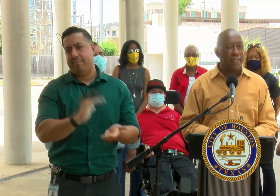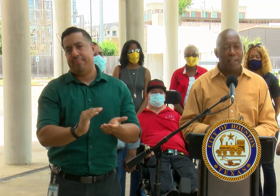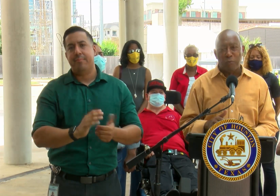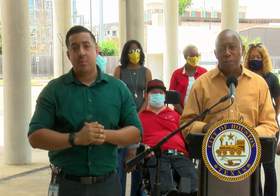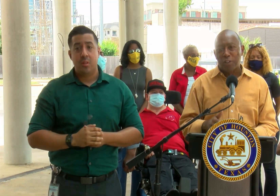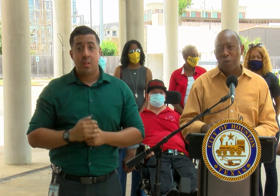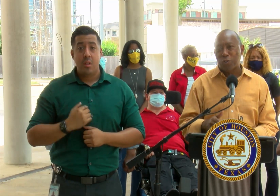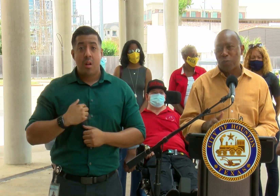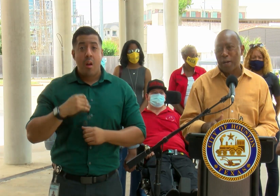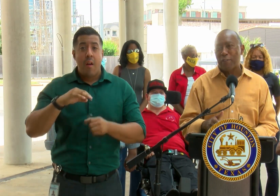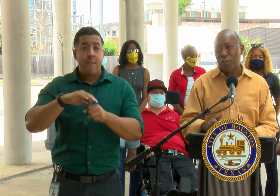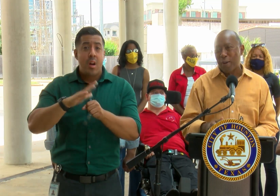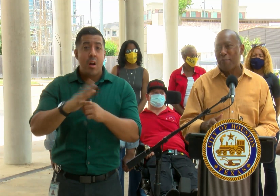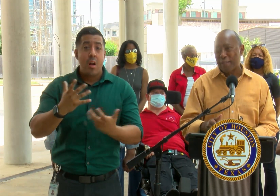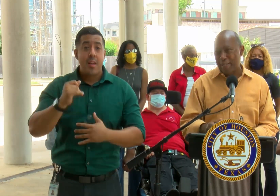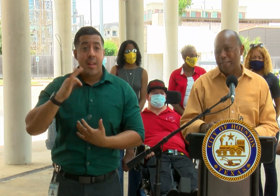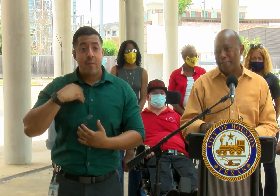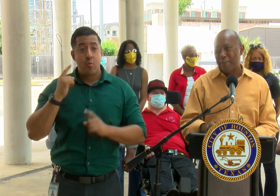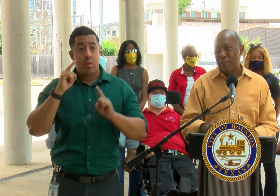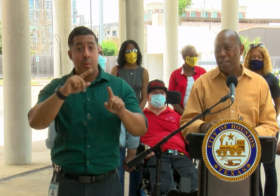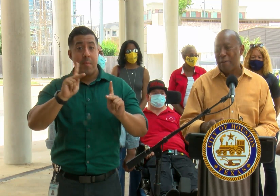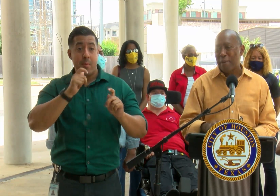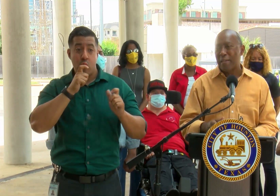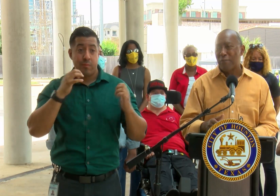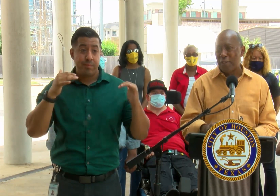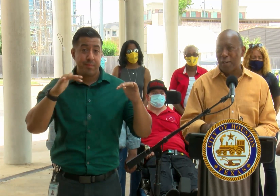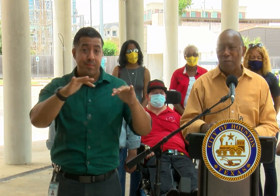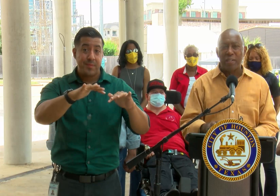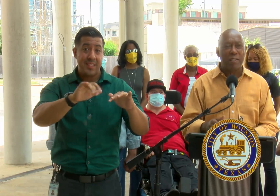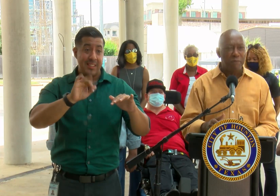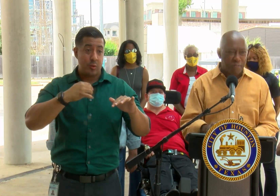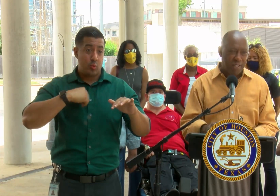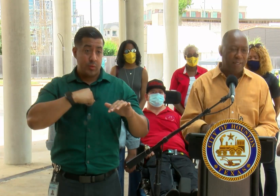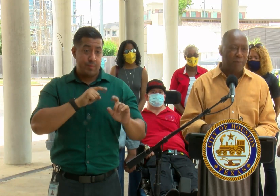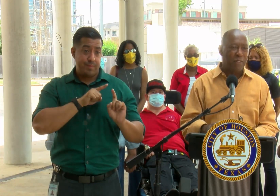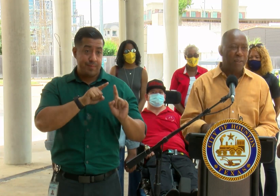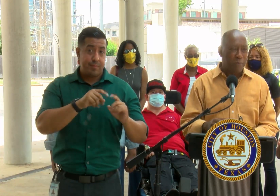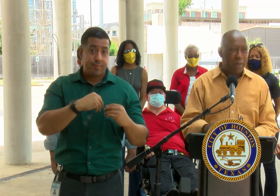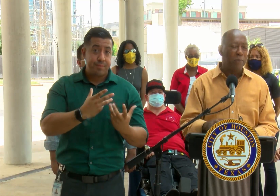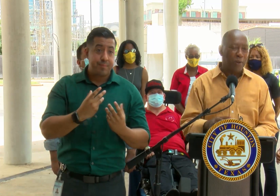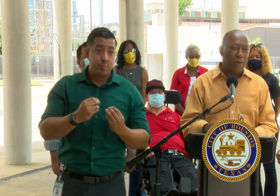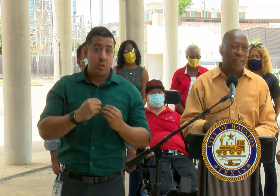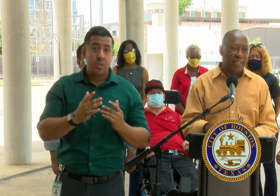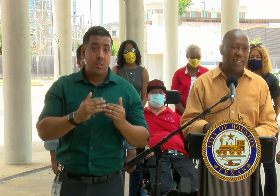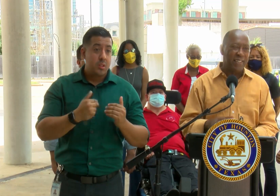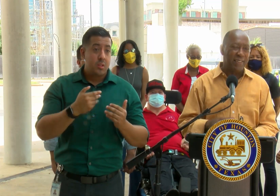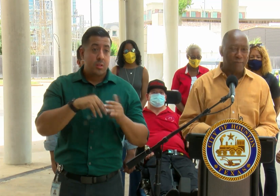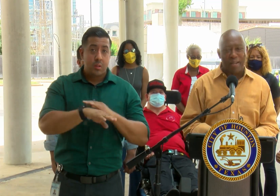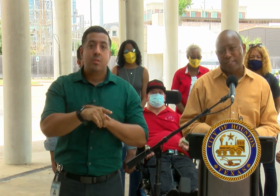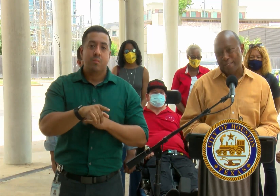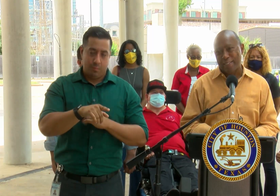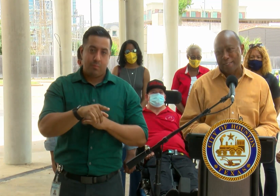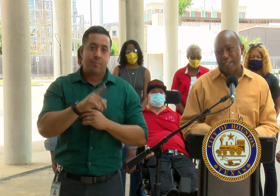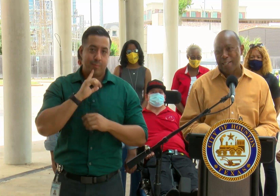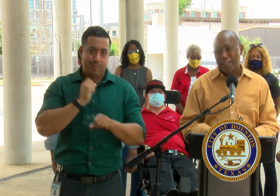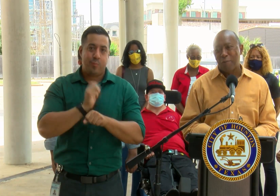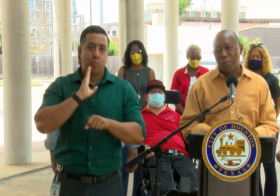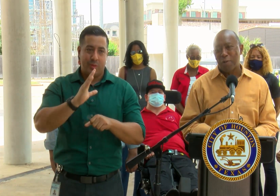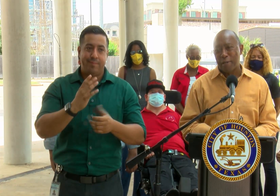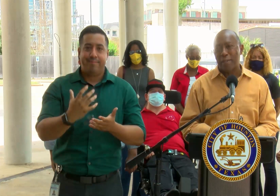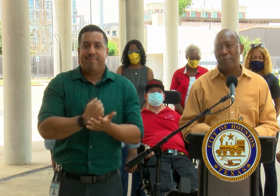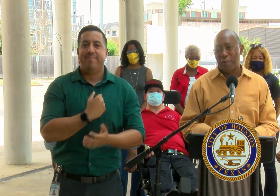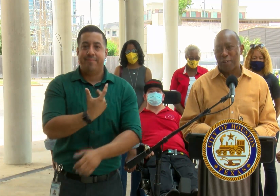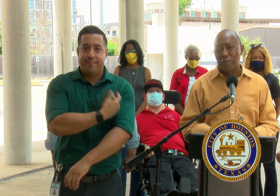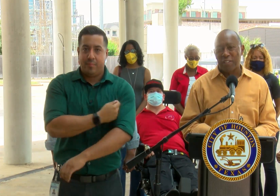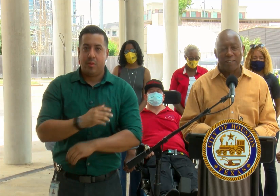finding is that if we go to where the traffic is and make it very convenient, people are getting the vaccines. So we